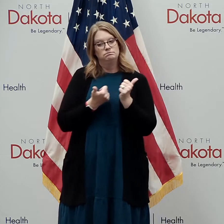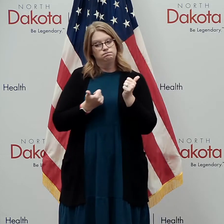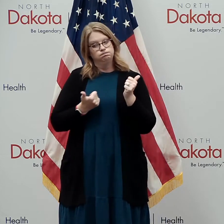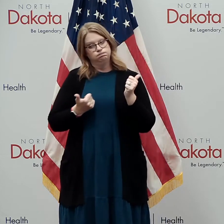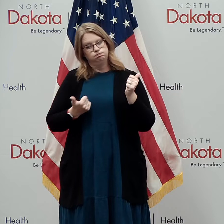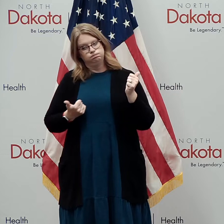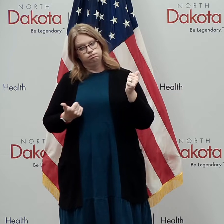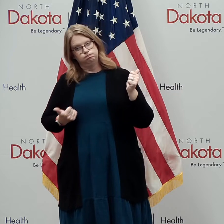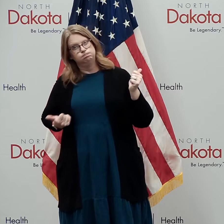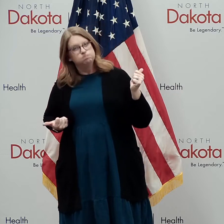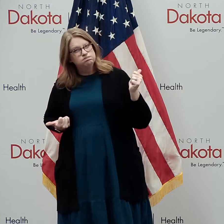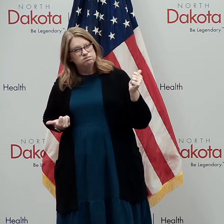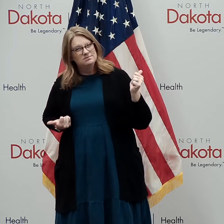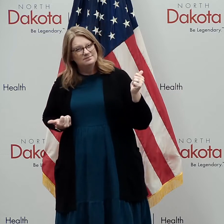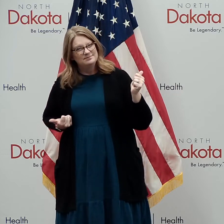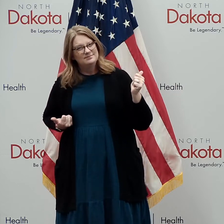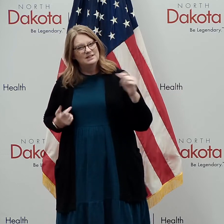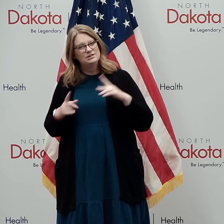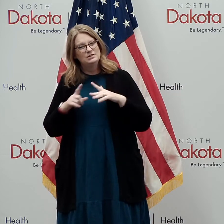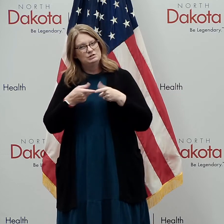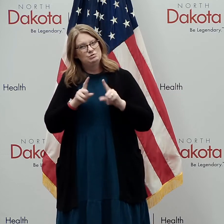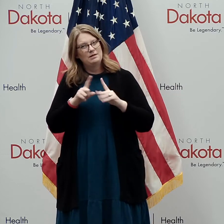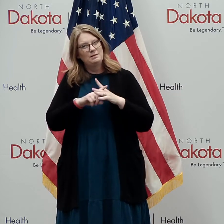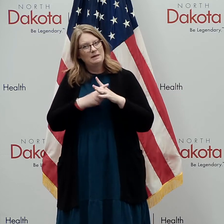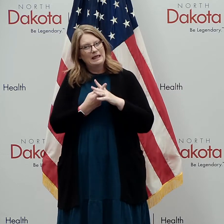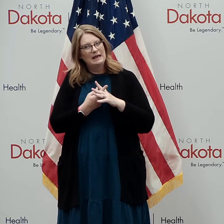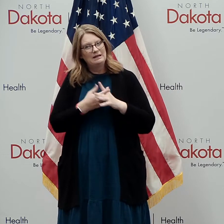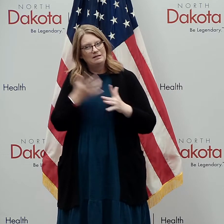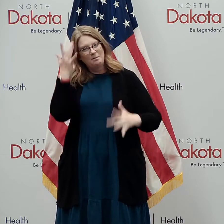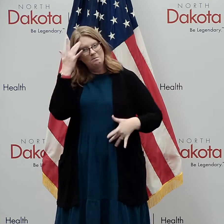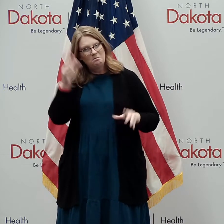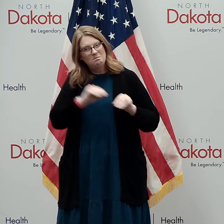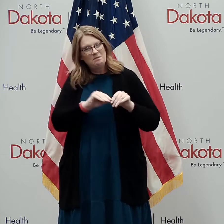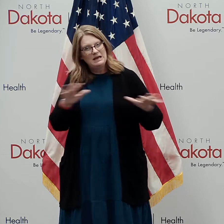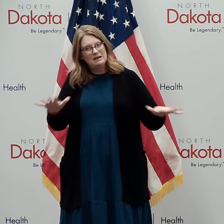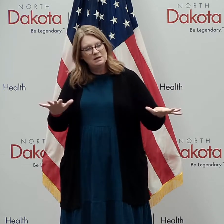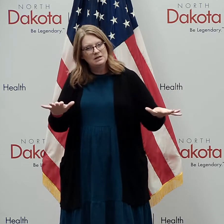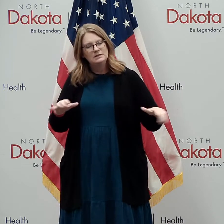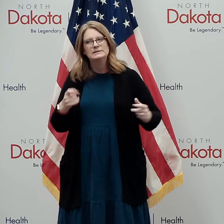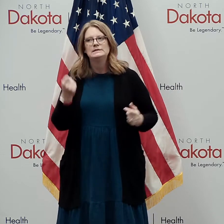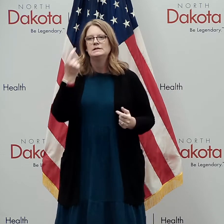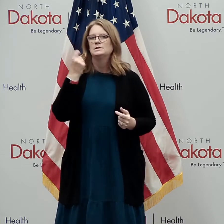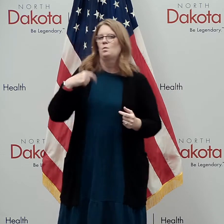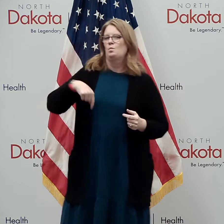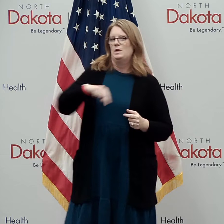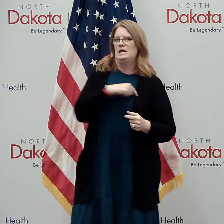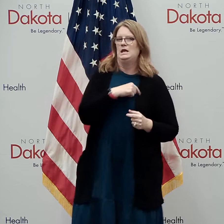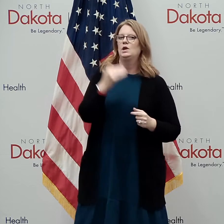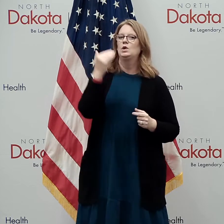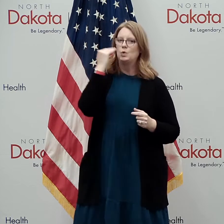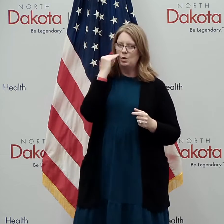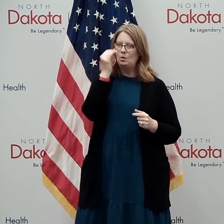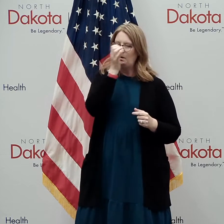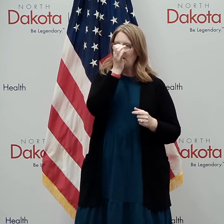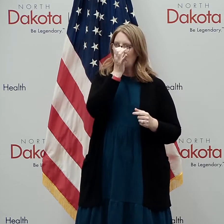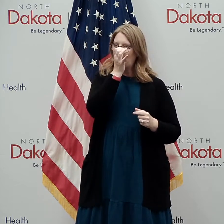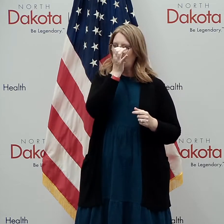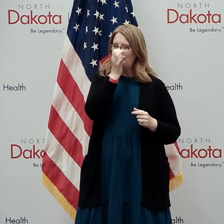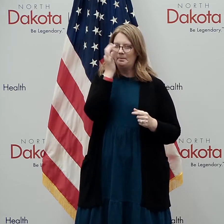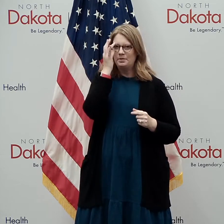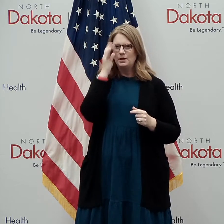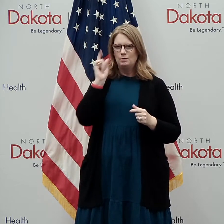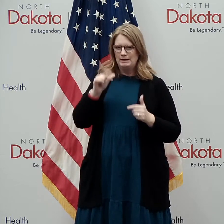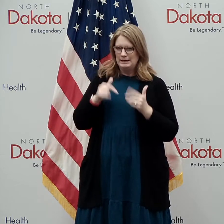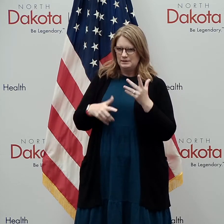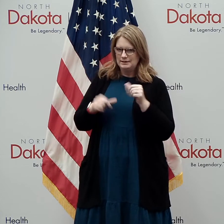last spring, during the beginning of the pandemic. We're working to do that. We knew that we had to expand capacity because we had some service levels that